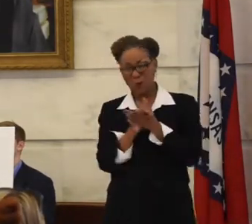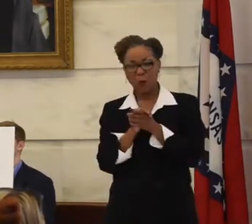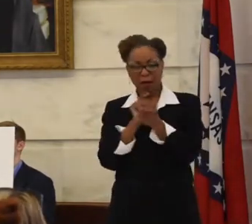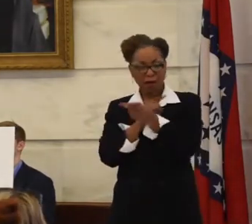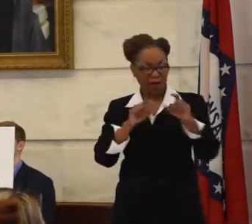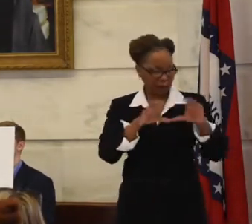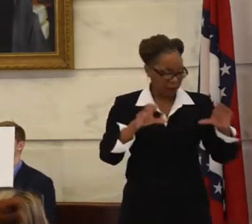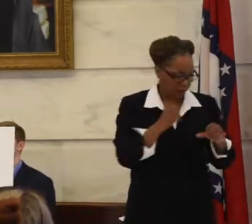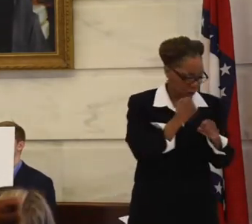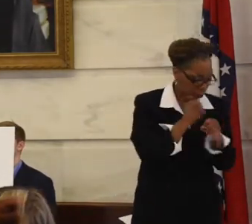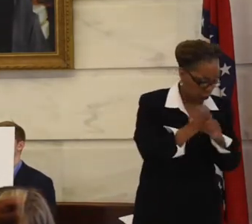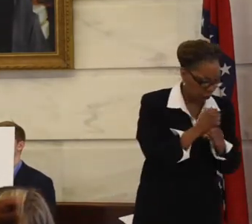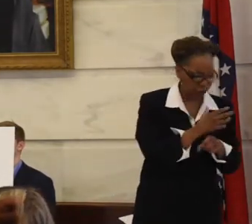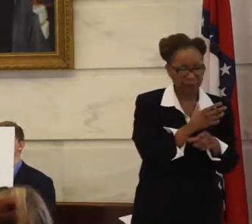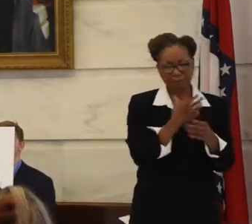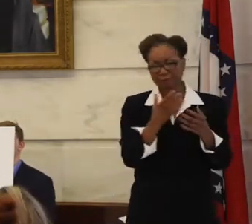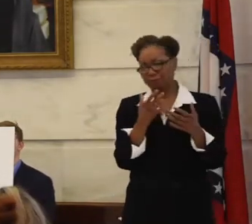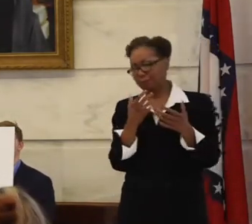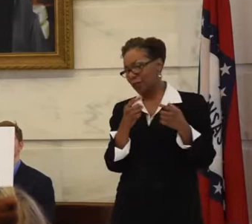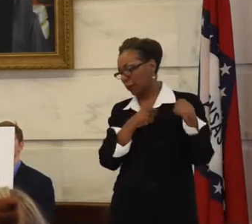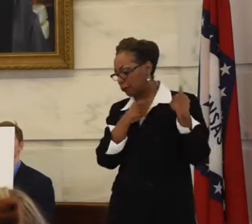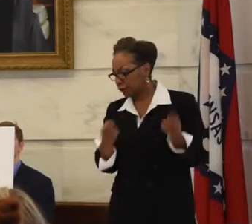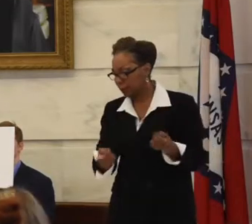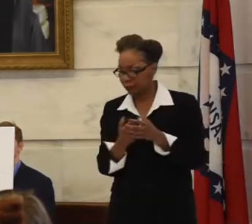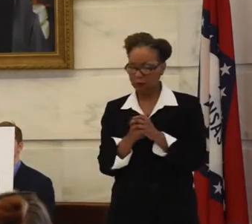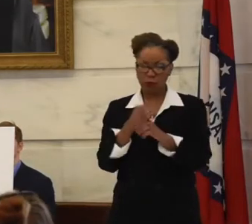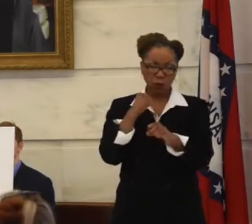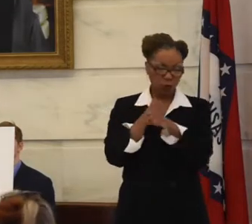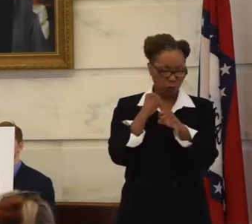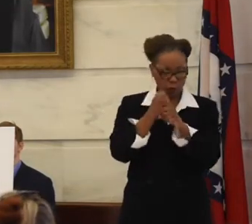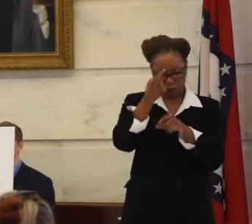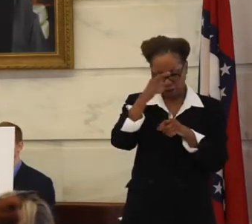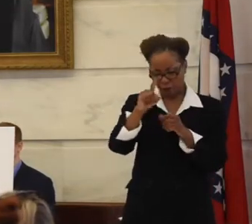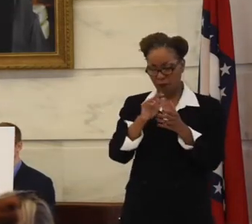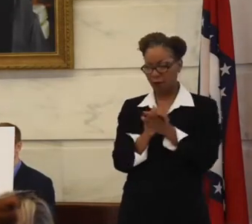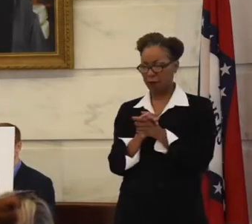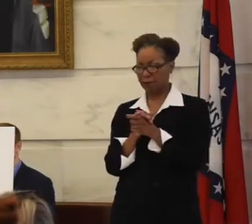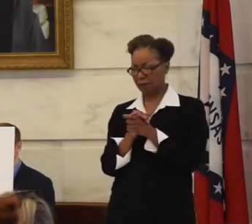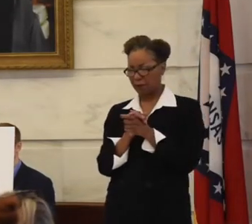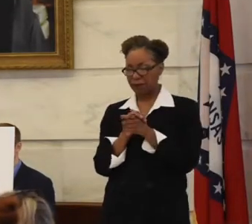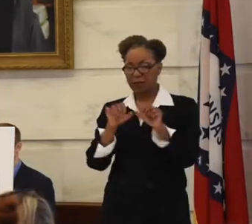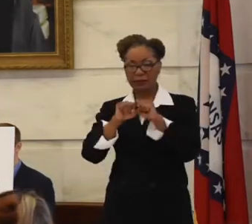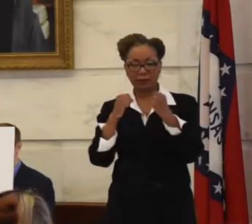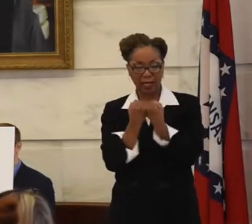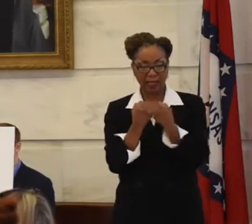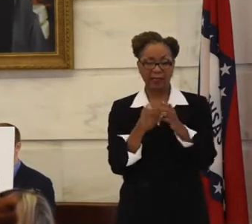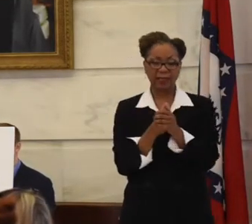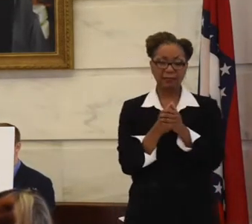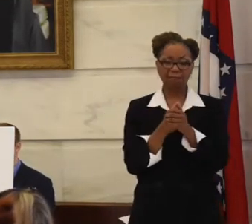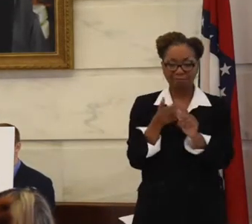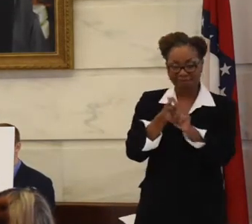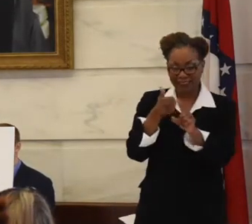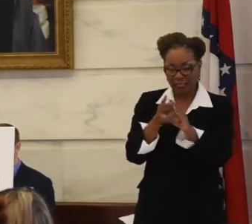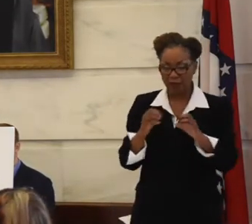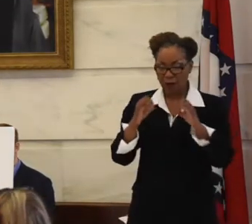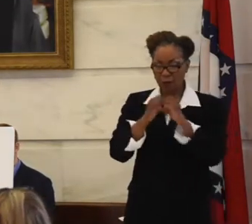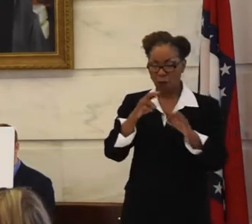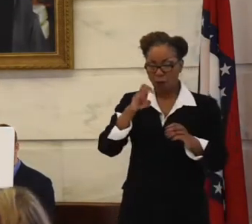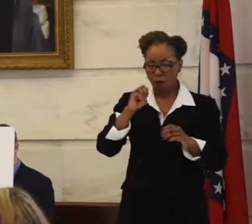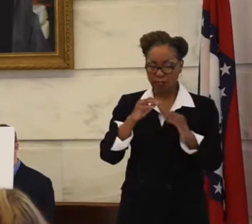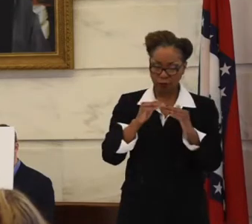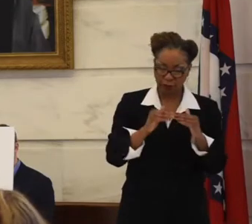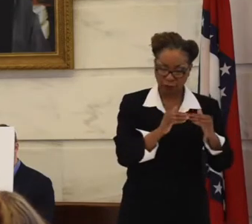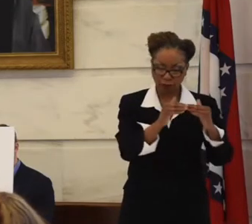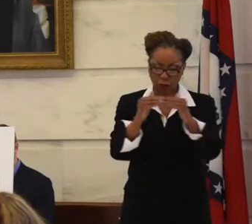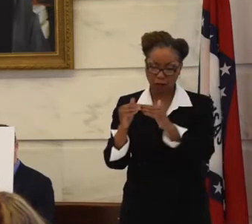Trenches and work towards a society that is more racially